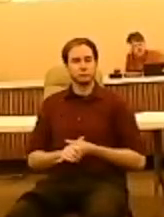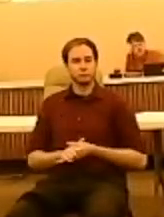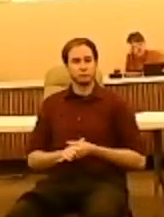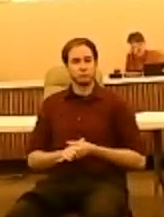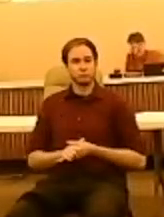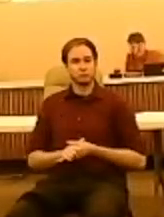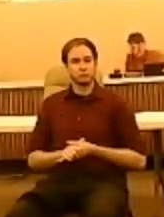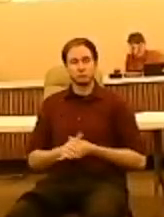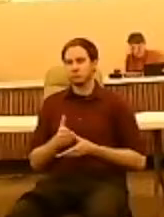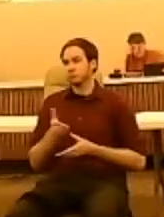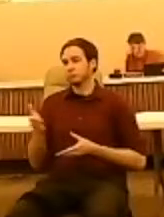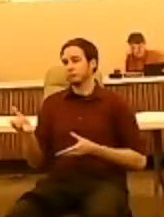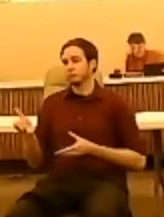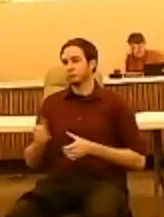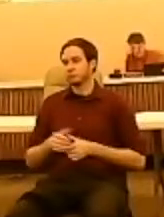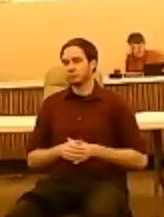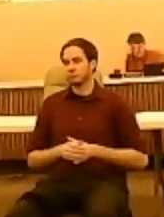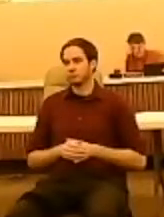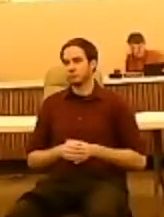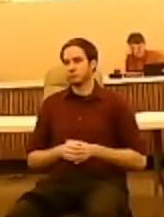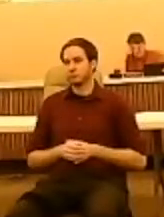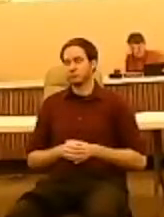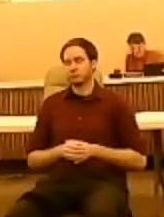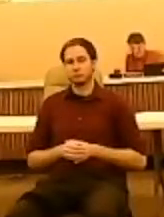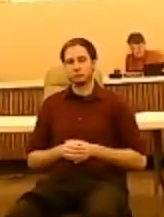Anything from the public?